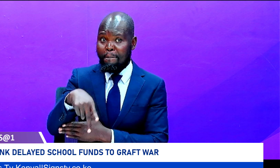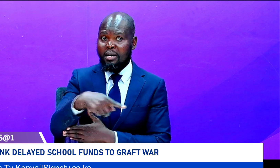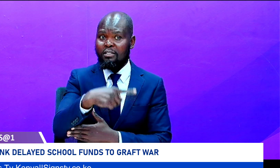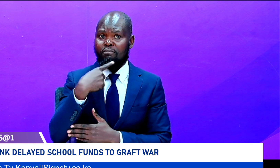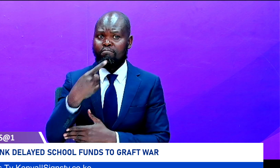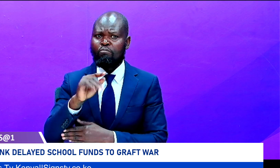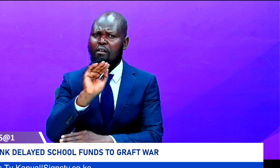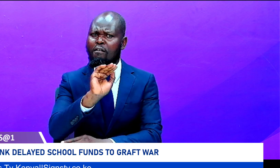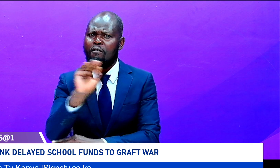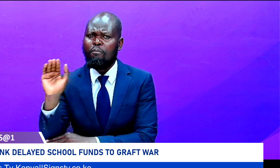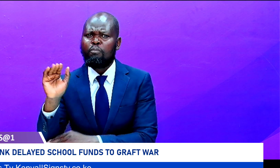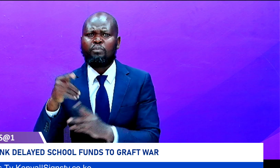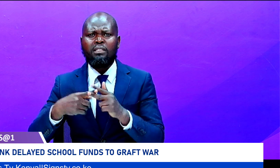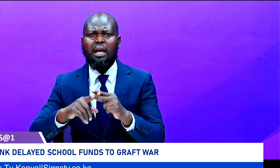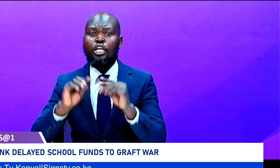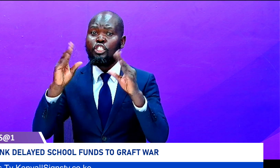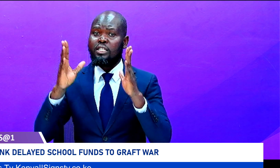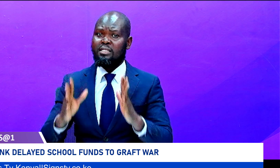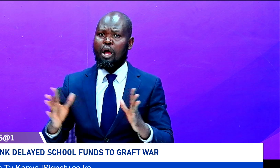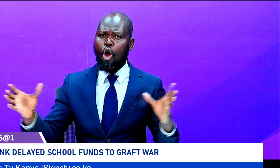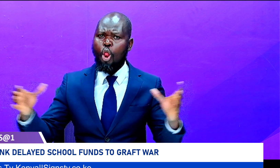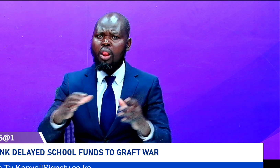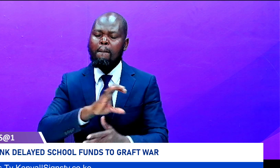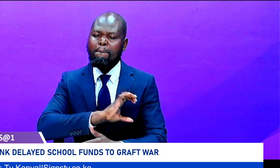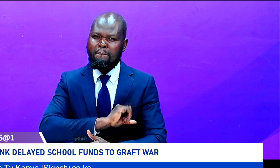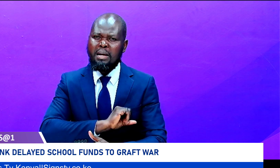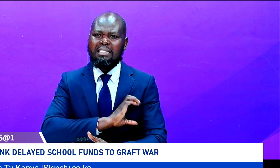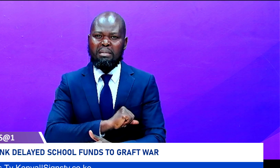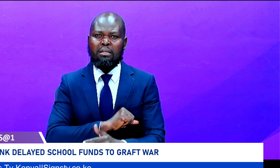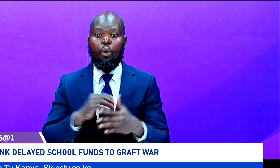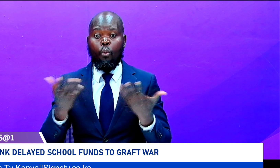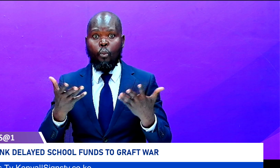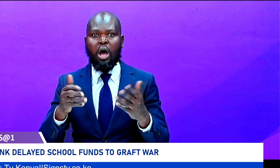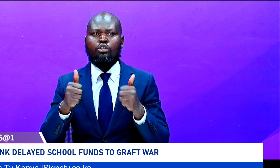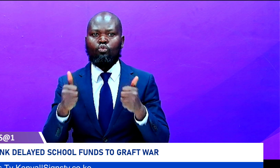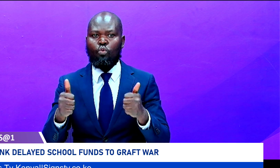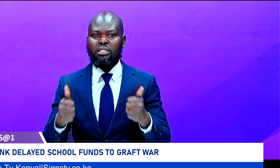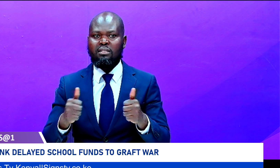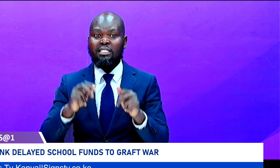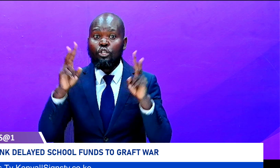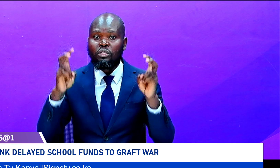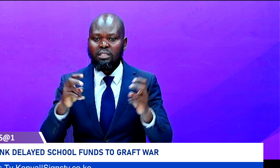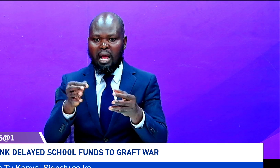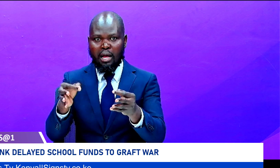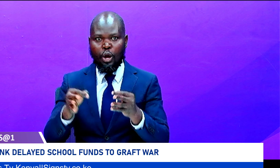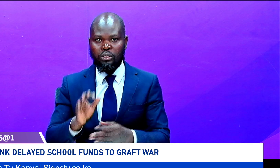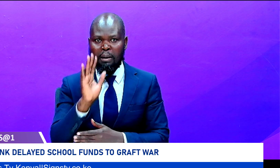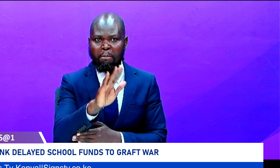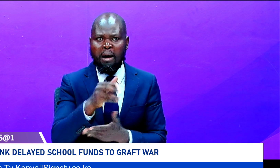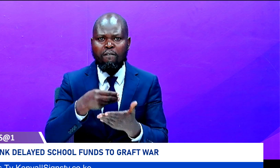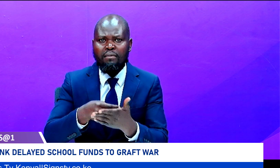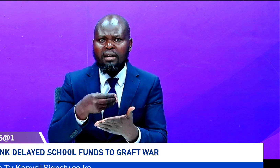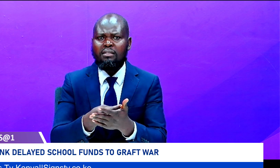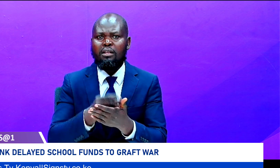meet. The members of parliament urge parents and teachers to remain patient, noting that the Treasury will release the